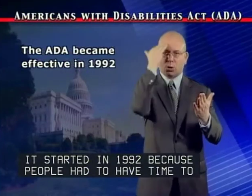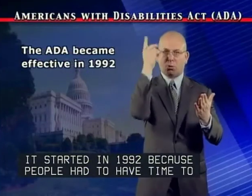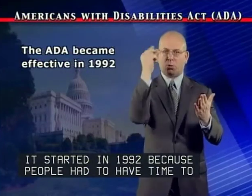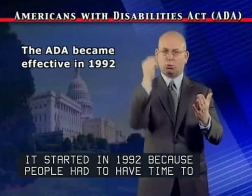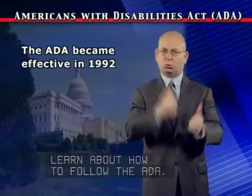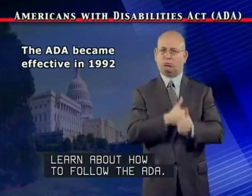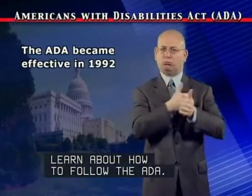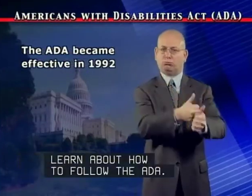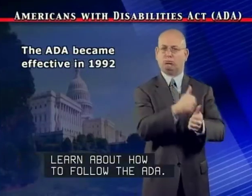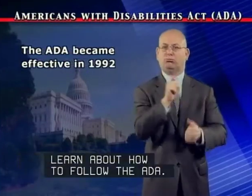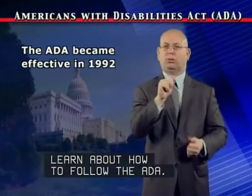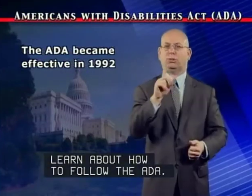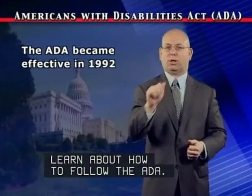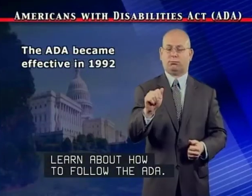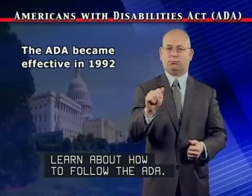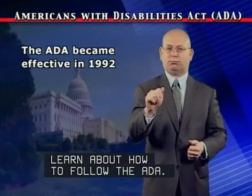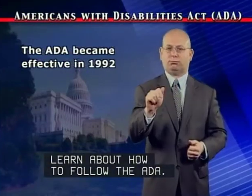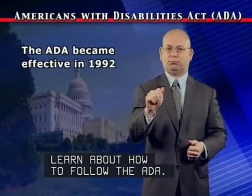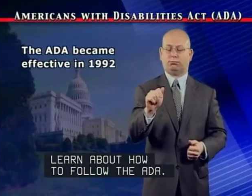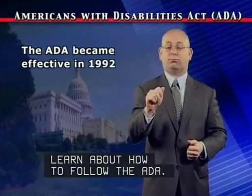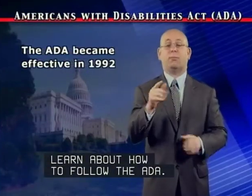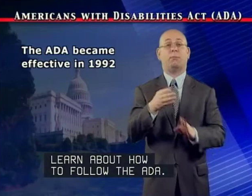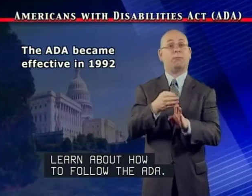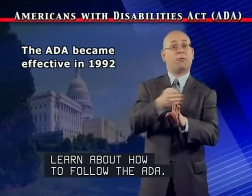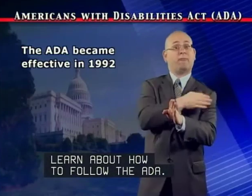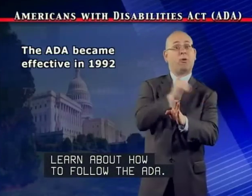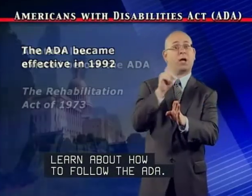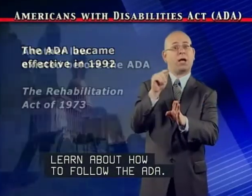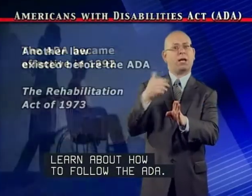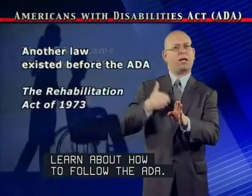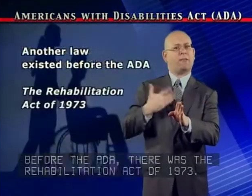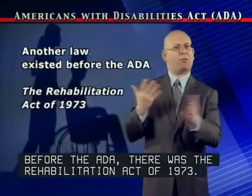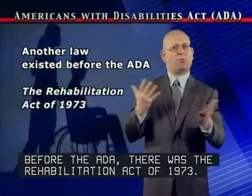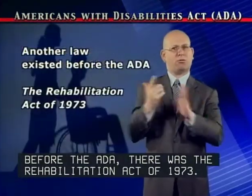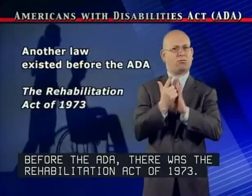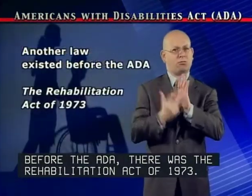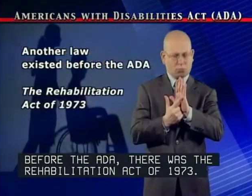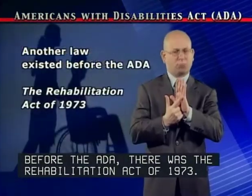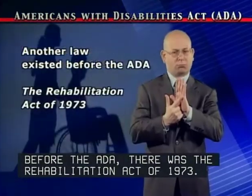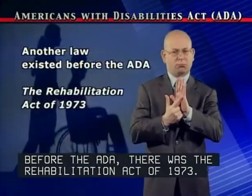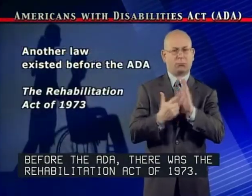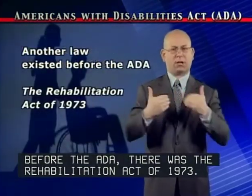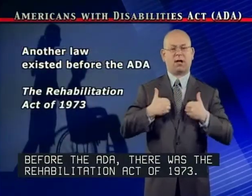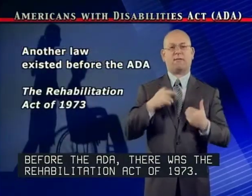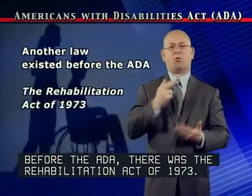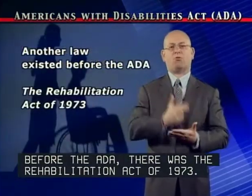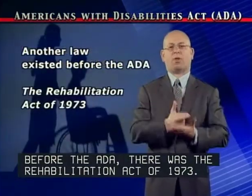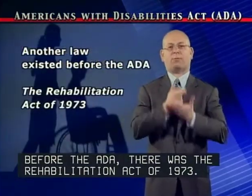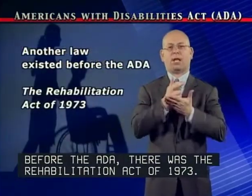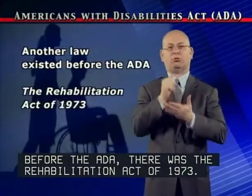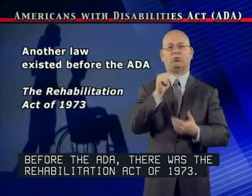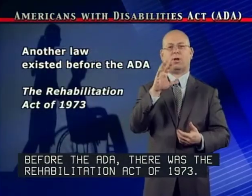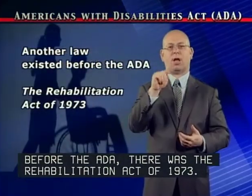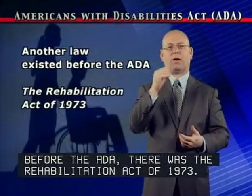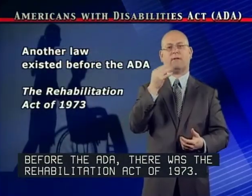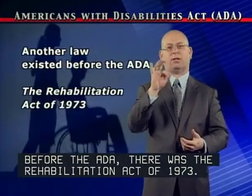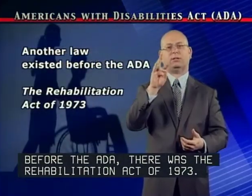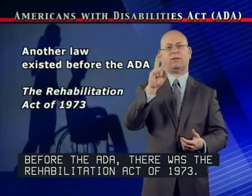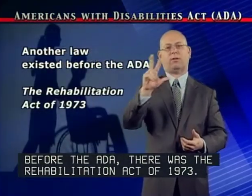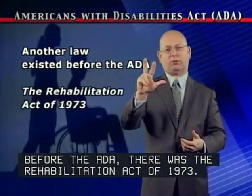to have time to learn about how to follow the ADA. Before the ADA, there was the Rehabilitation Act of